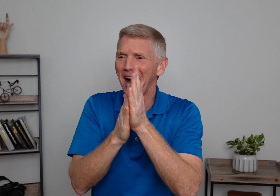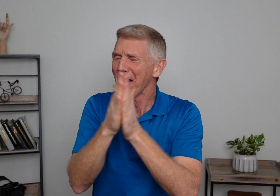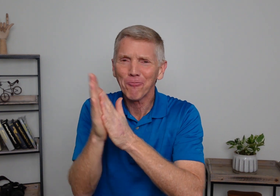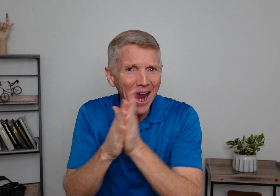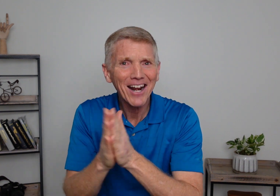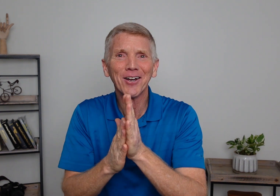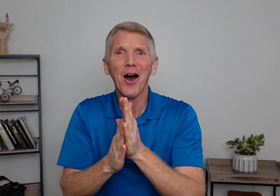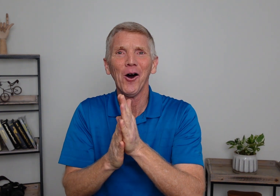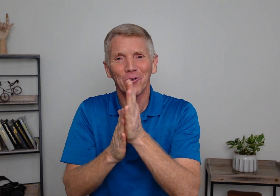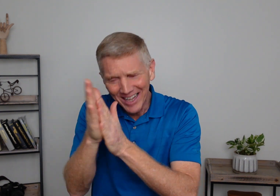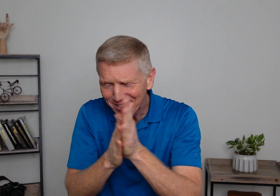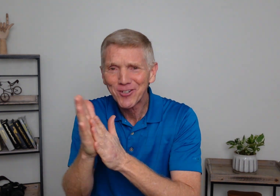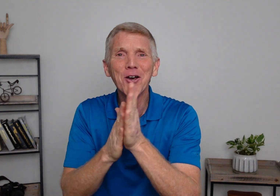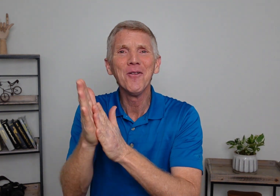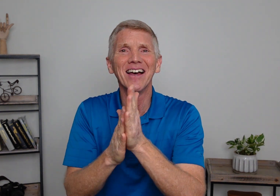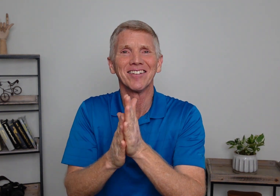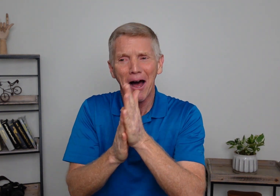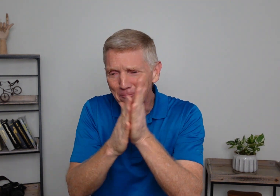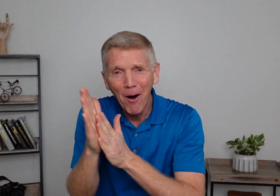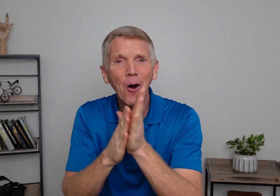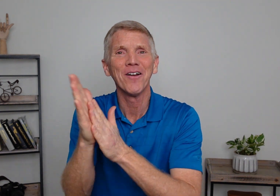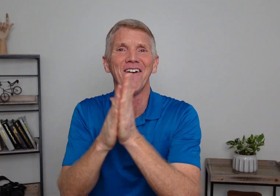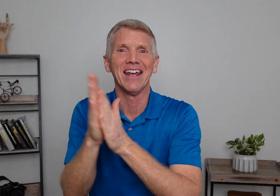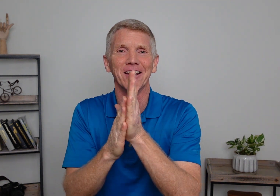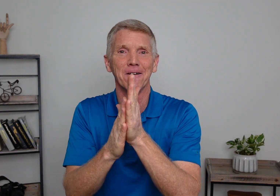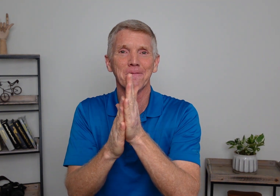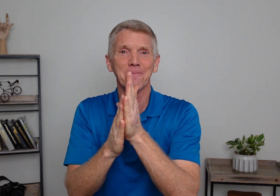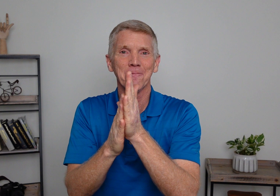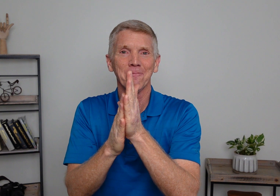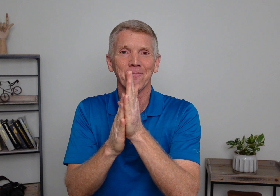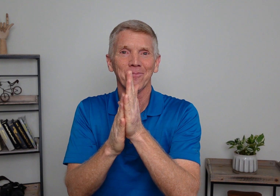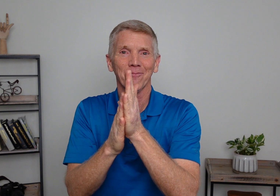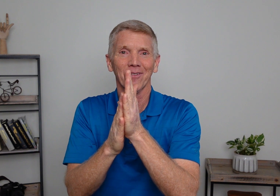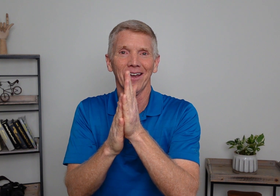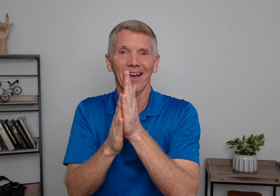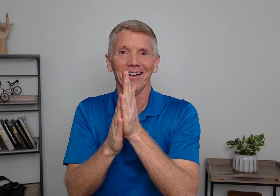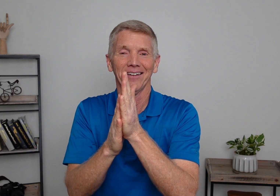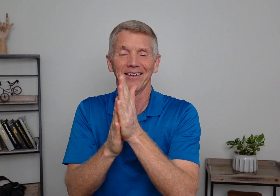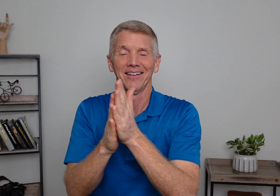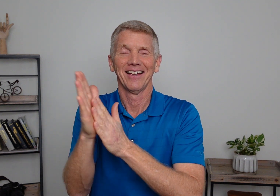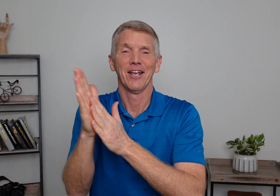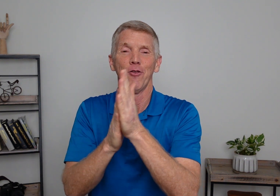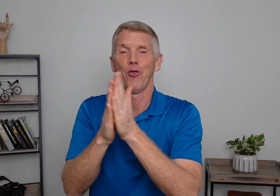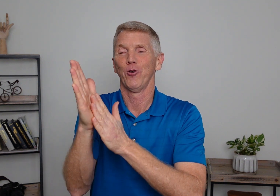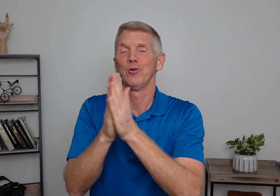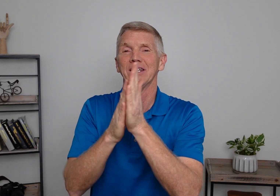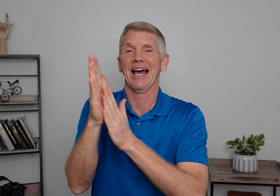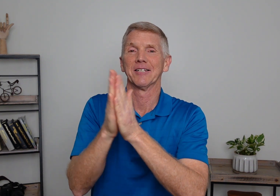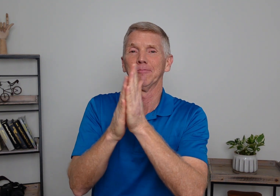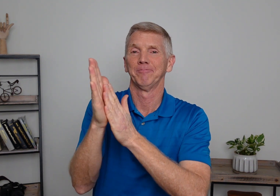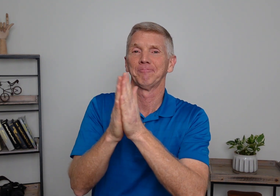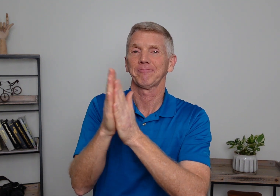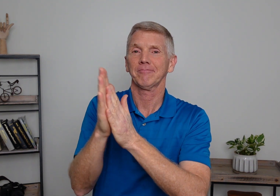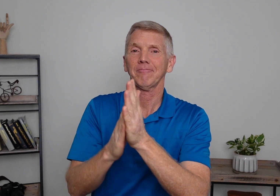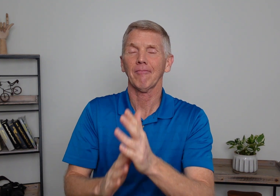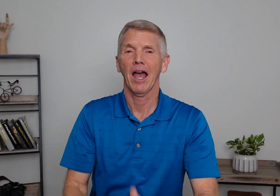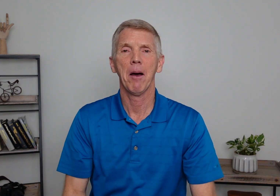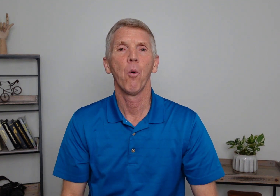I'm ready to go. Let's do this. I'm motivated. Okay? Enthusiasm. How about